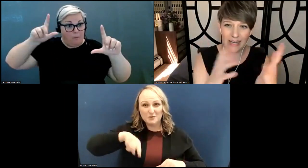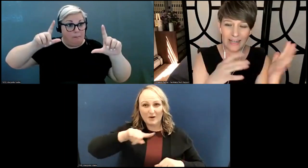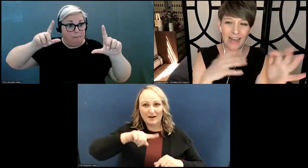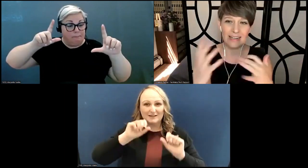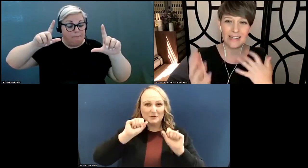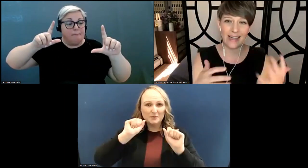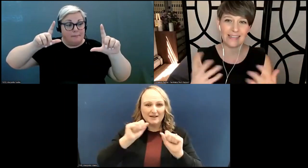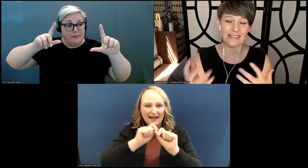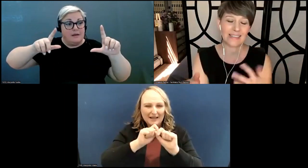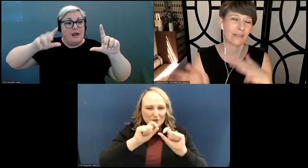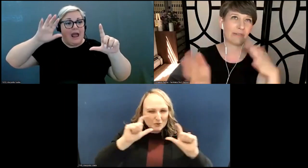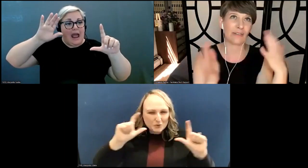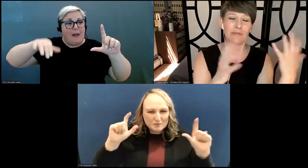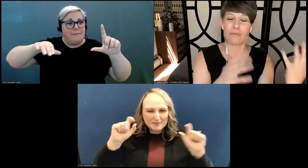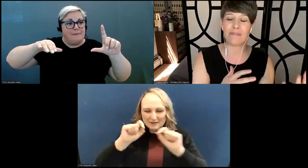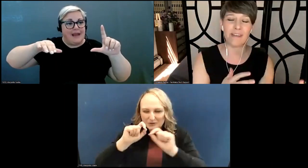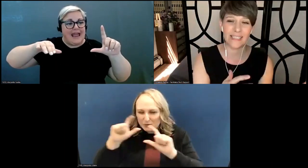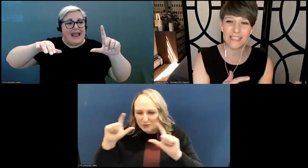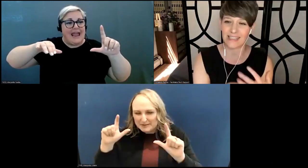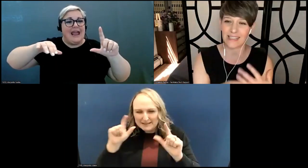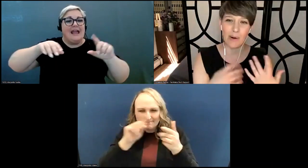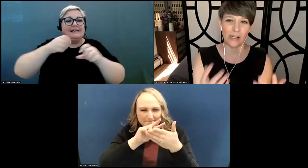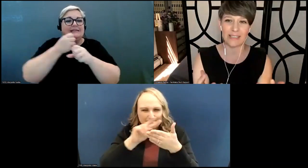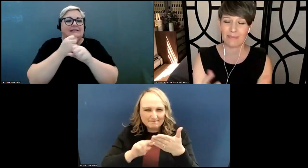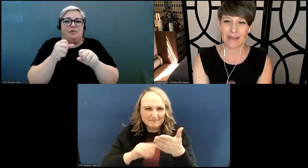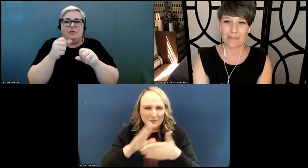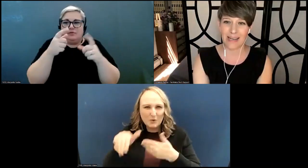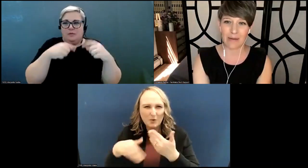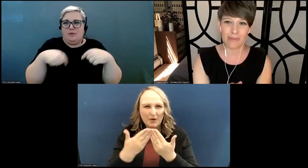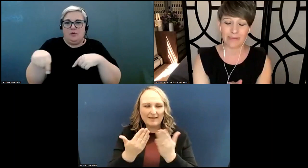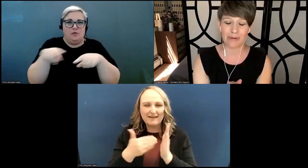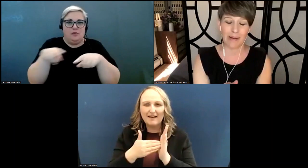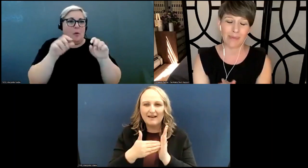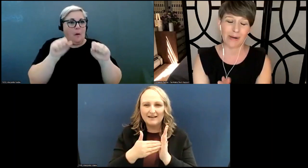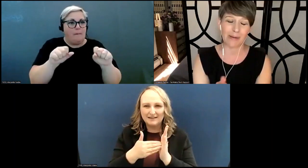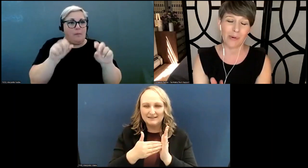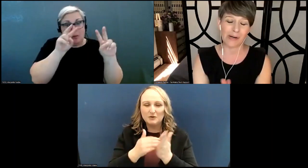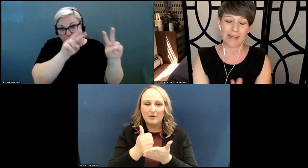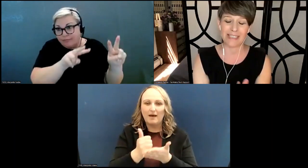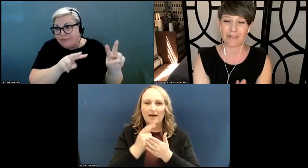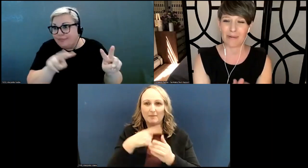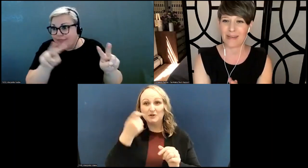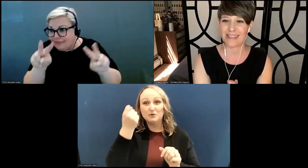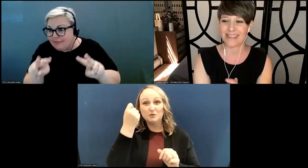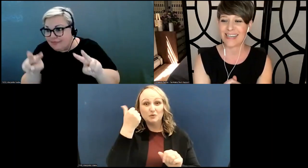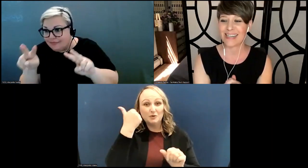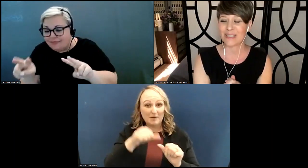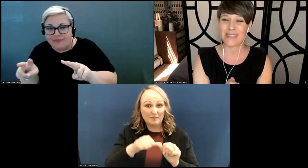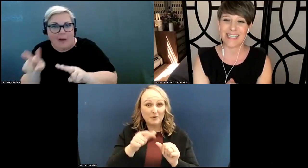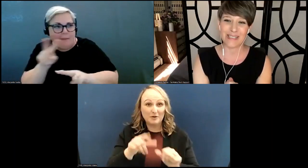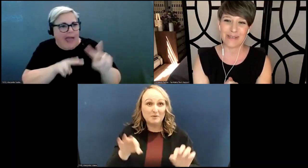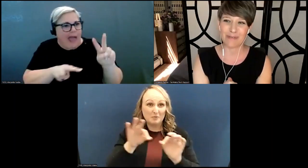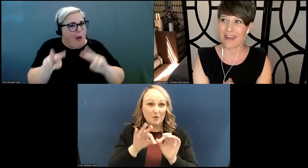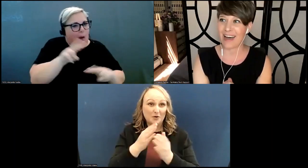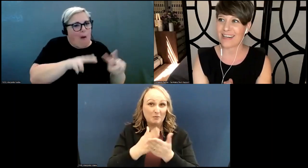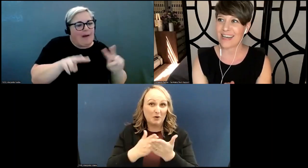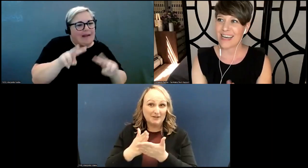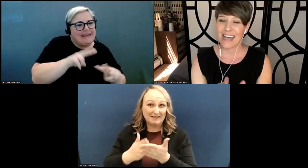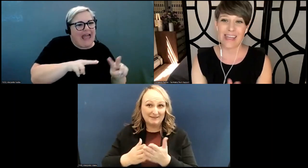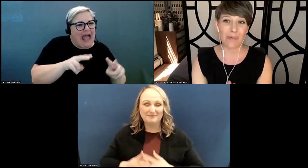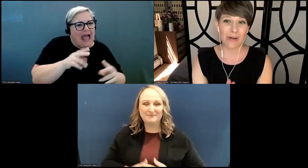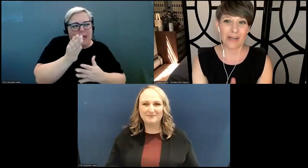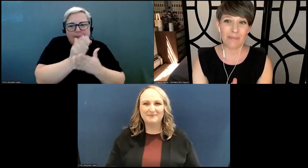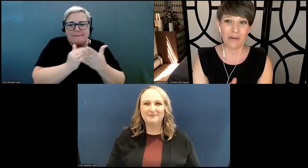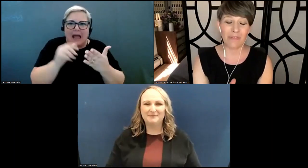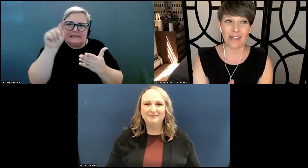zoom in and sort of revisit it, the parts that maybe help us remember important bits from this. So stay tuned for that.